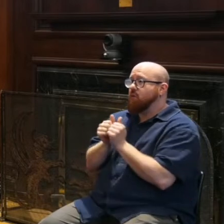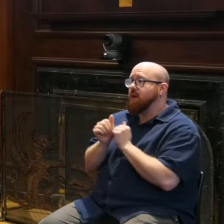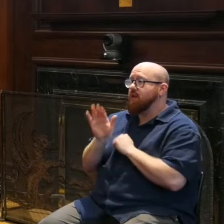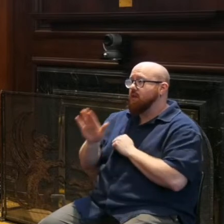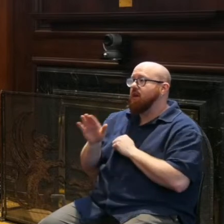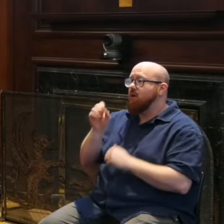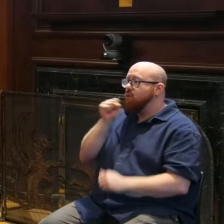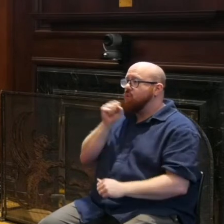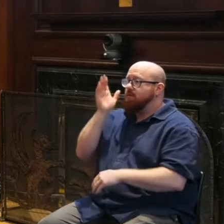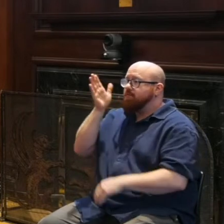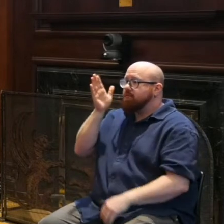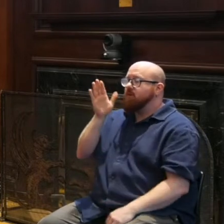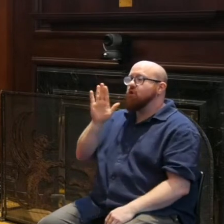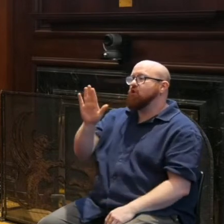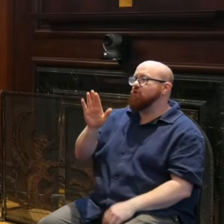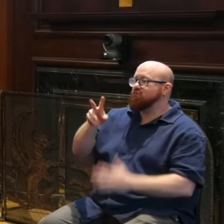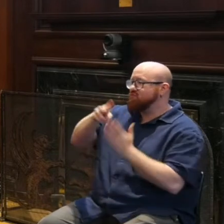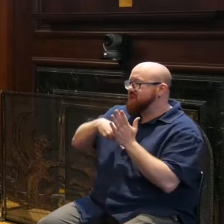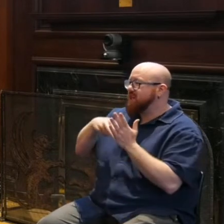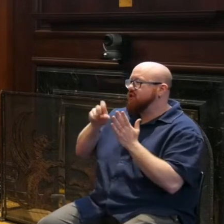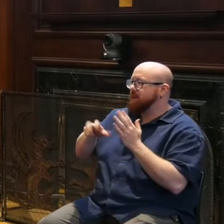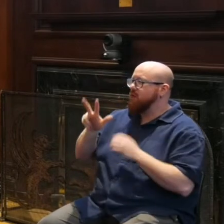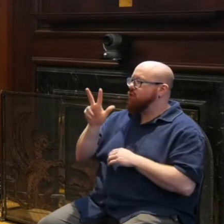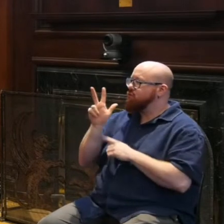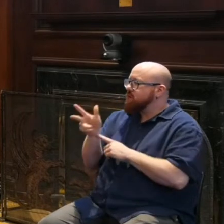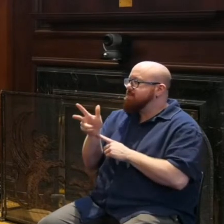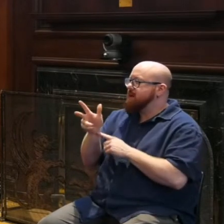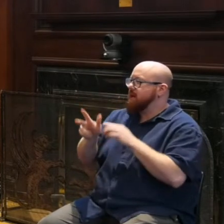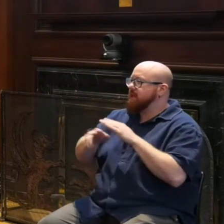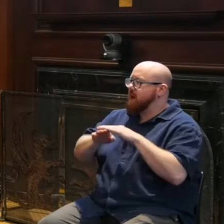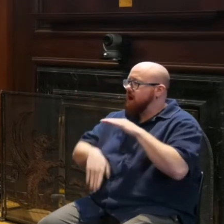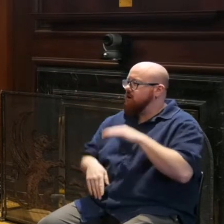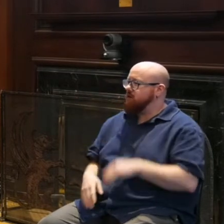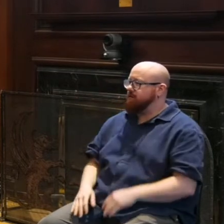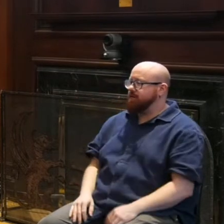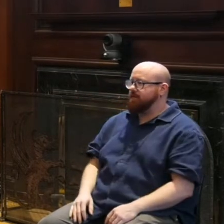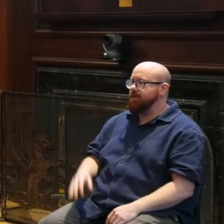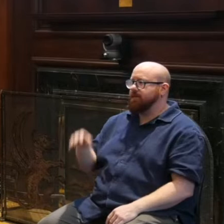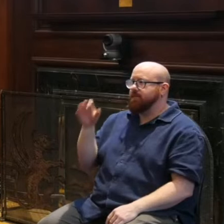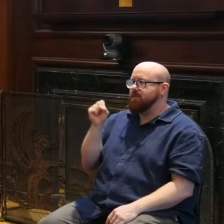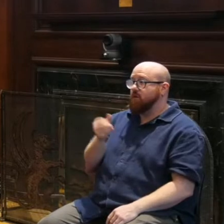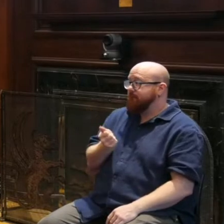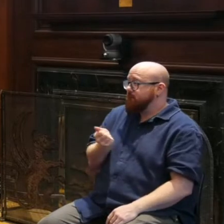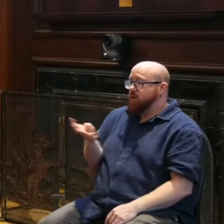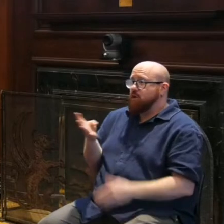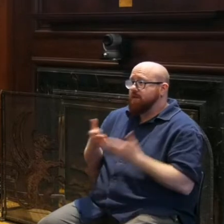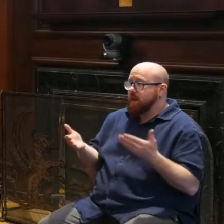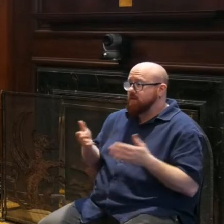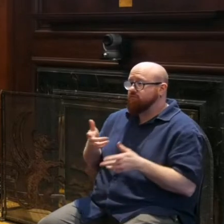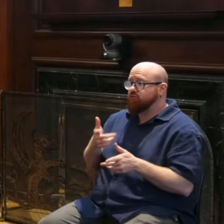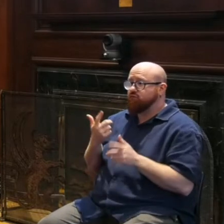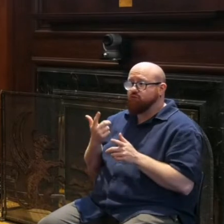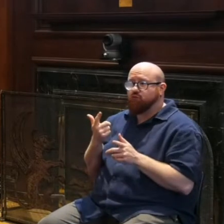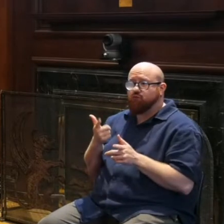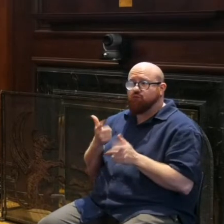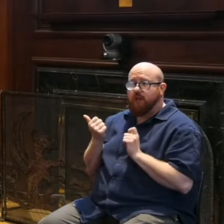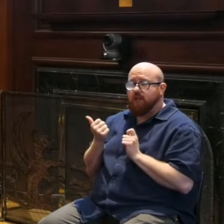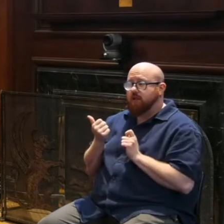reading should be 3 minutes or under. Okay? Great. A couple other things very quickly, and then I'll get out of here and let Shailene take